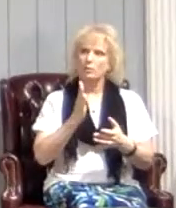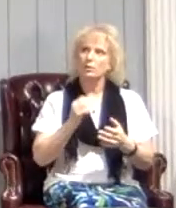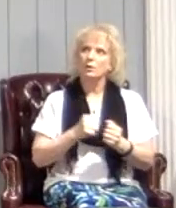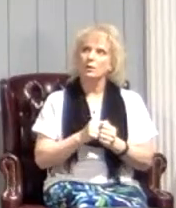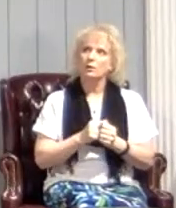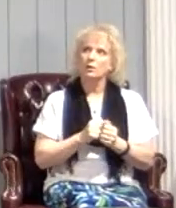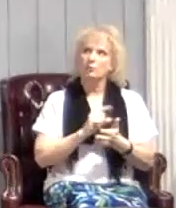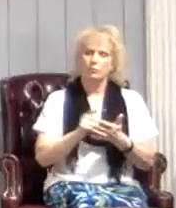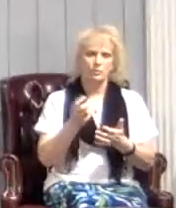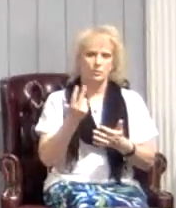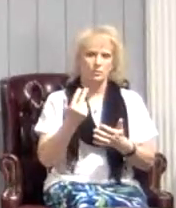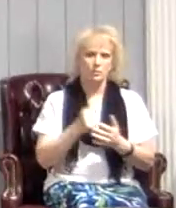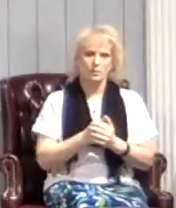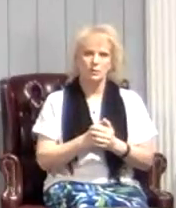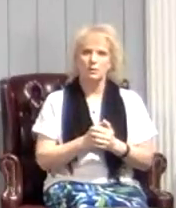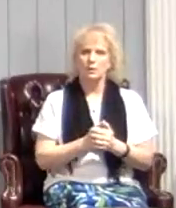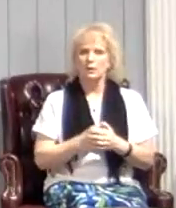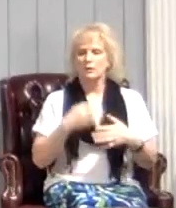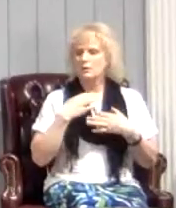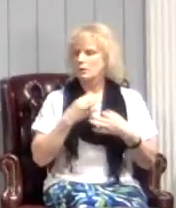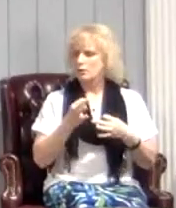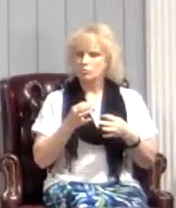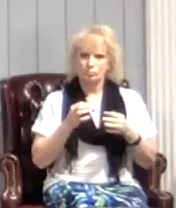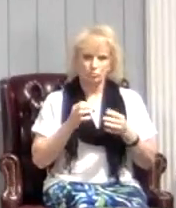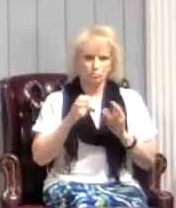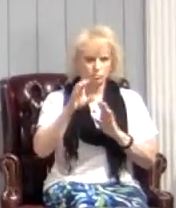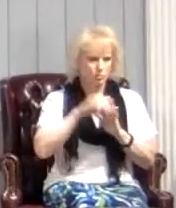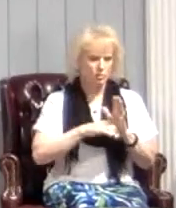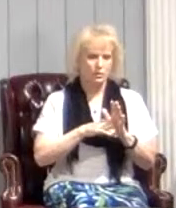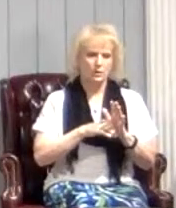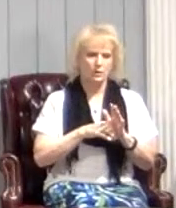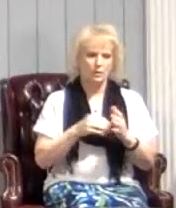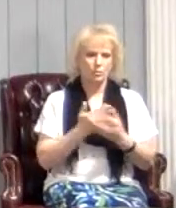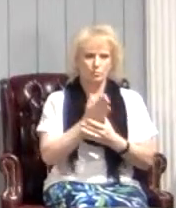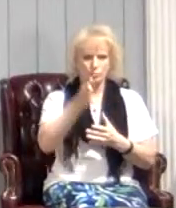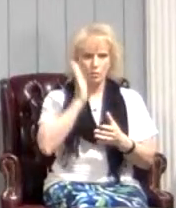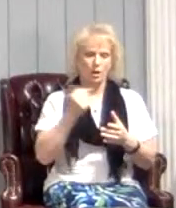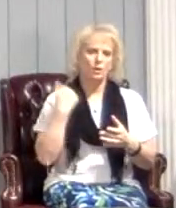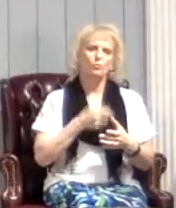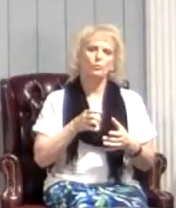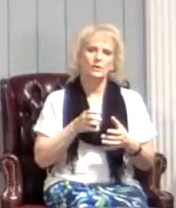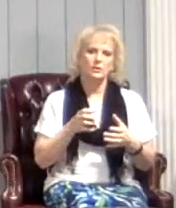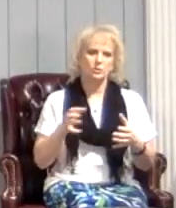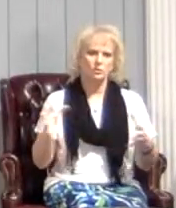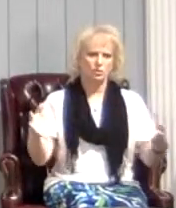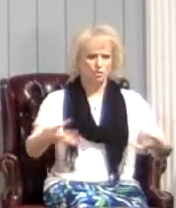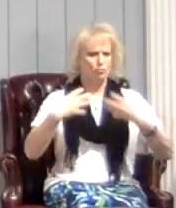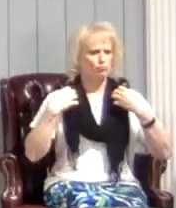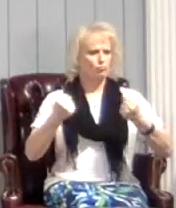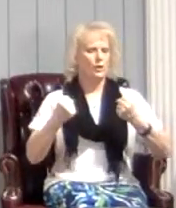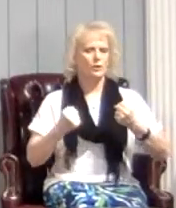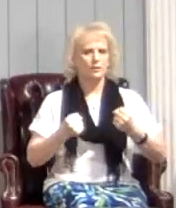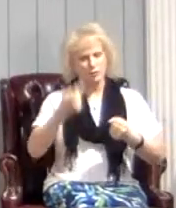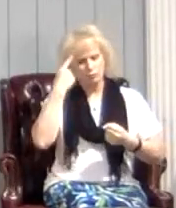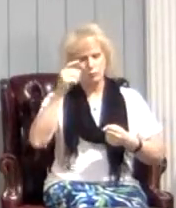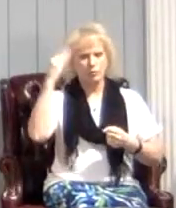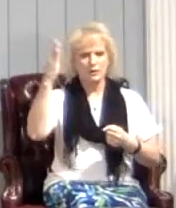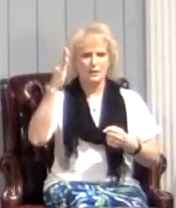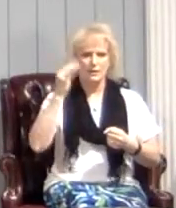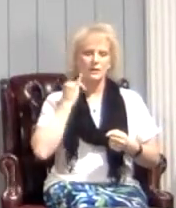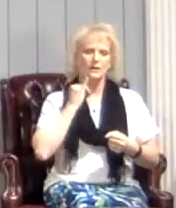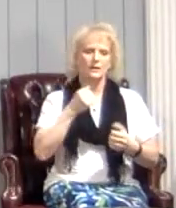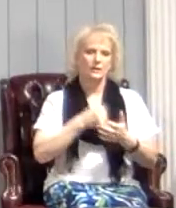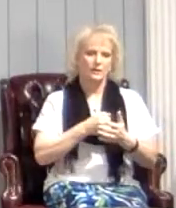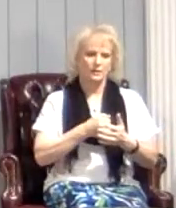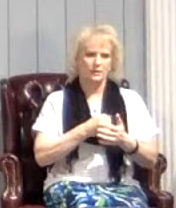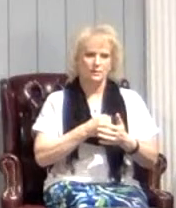this is a very interesting passage of scripture. Look at this passage real carefully. Through God we shall do valiantly, for he it is that shall